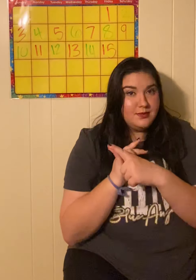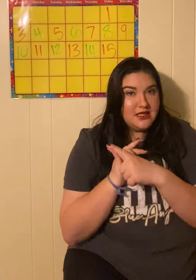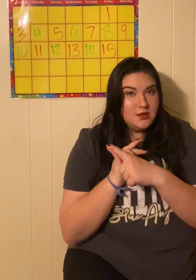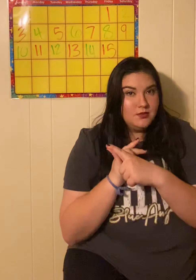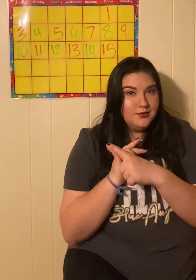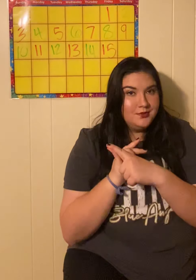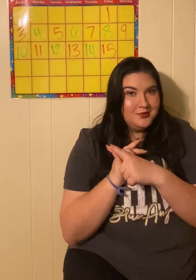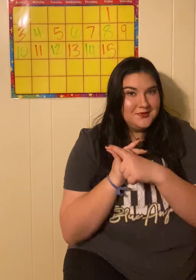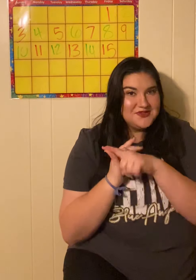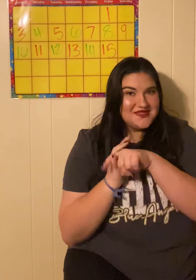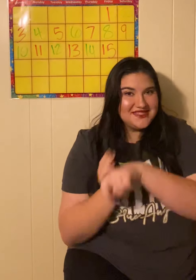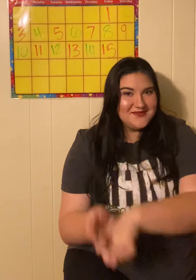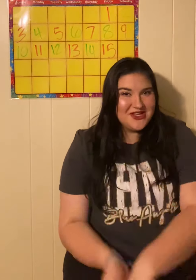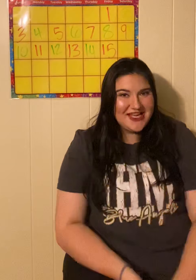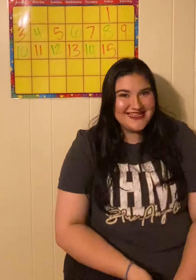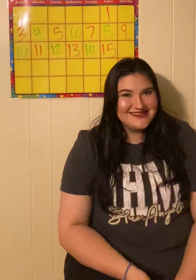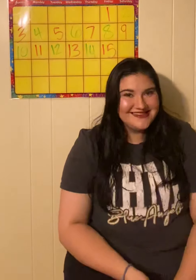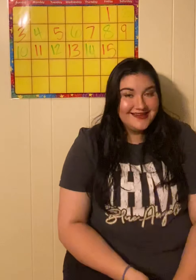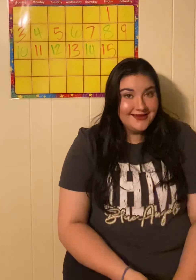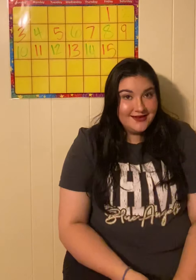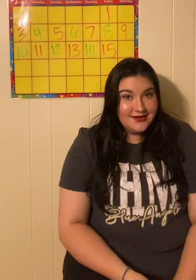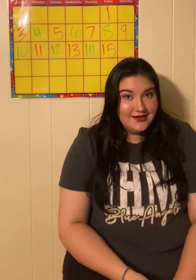bumblebee. Which one doesn't belong, guys?